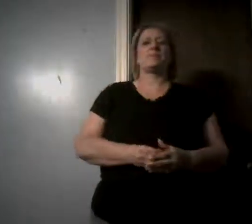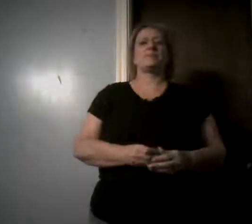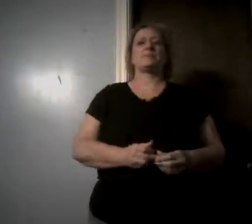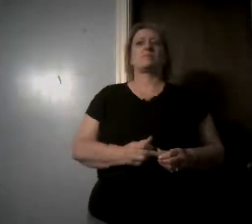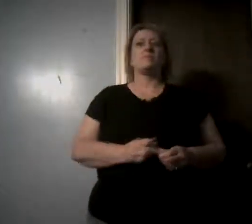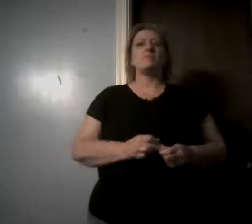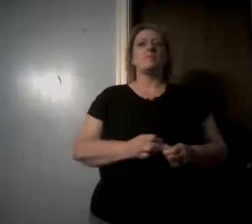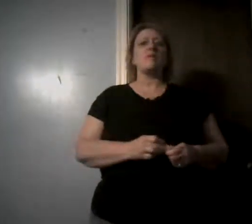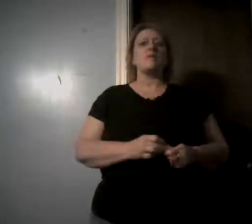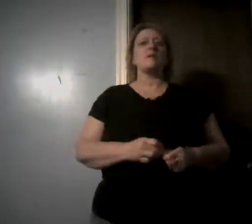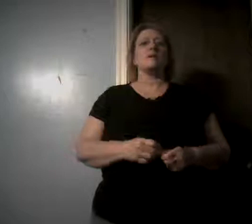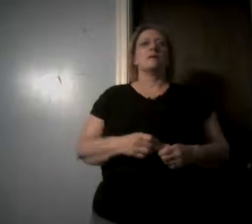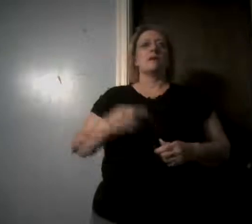Memory loss.